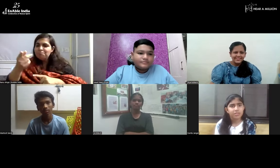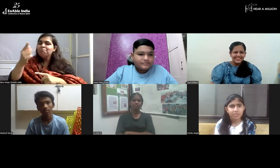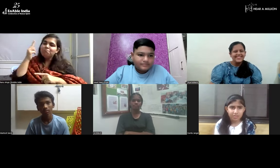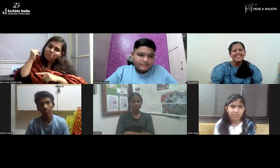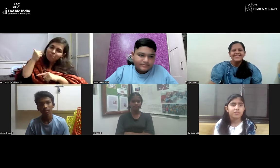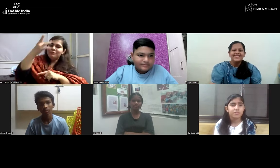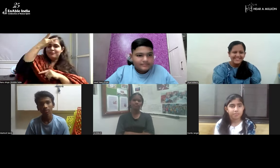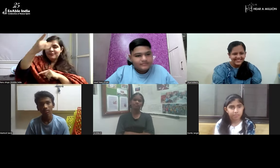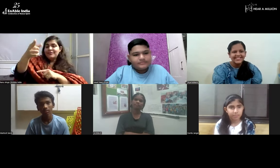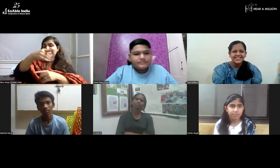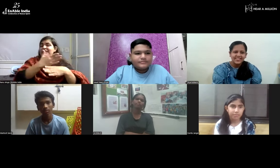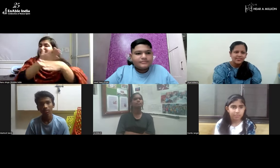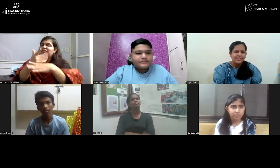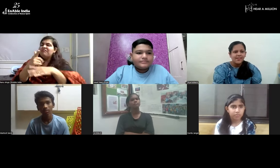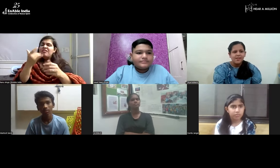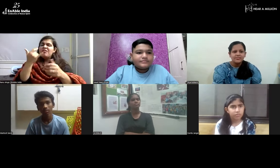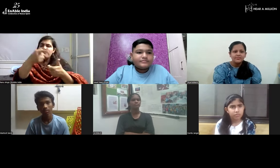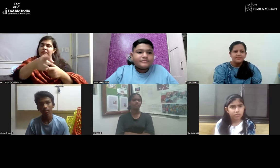Okay. So,